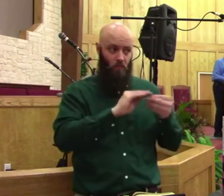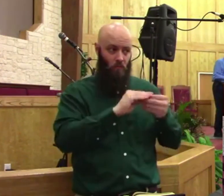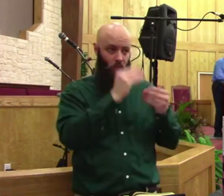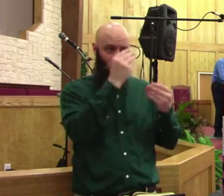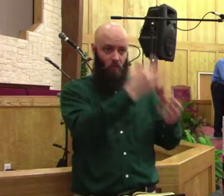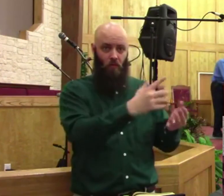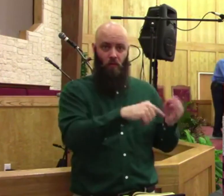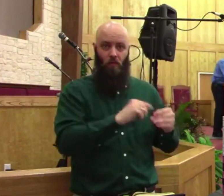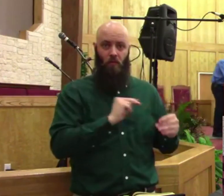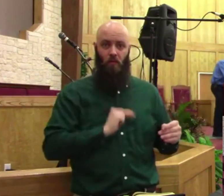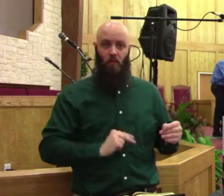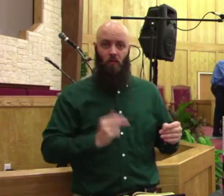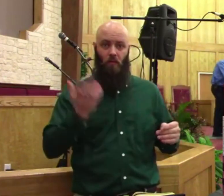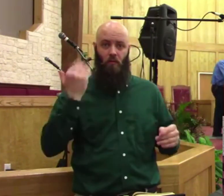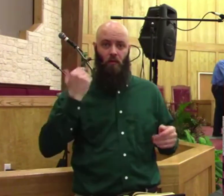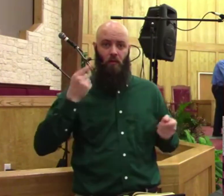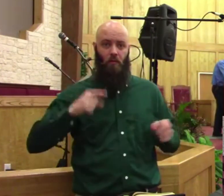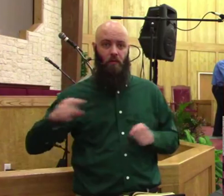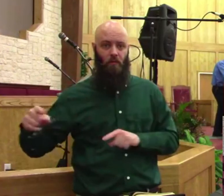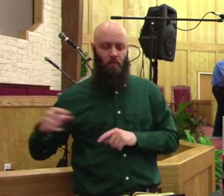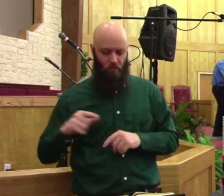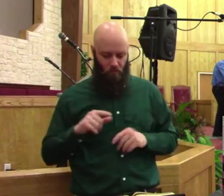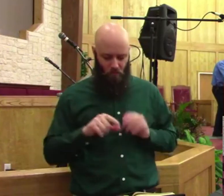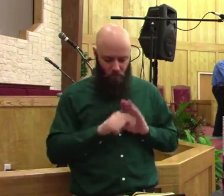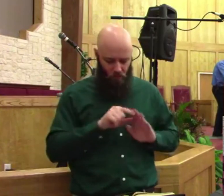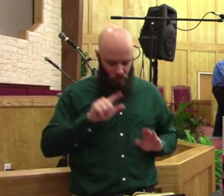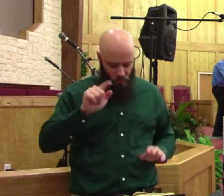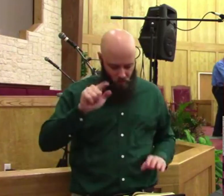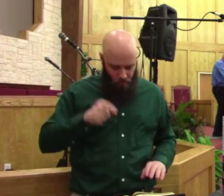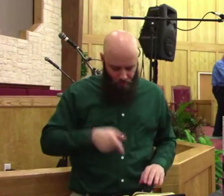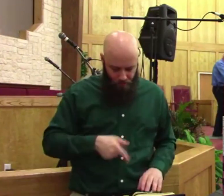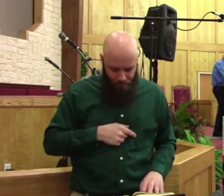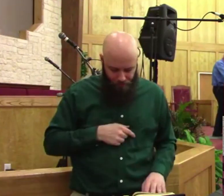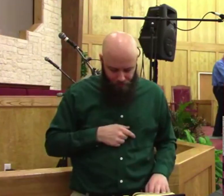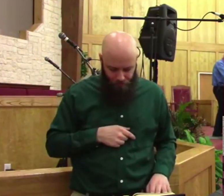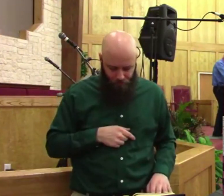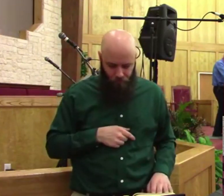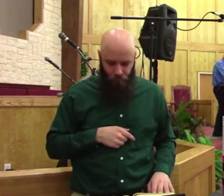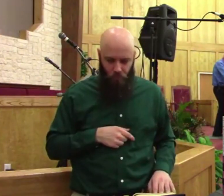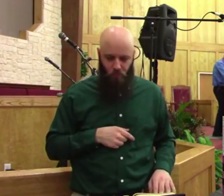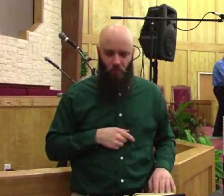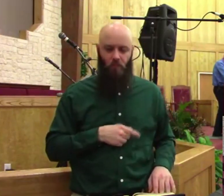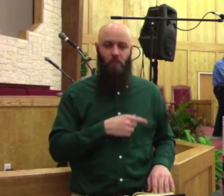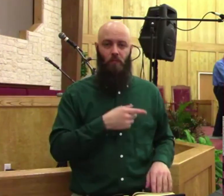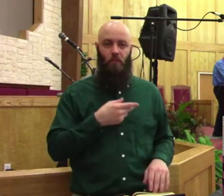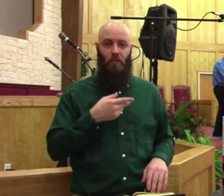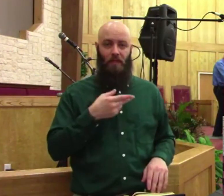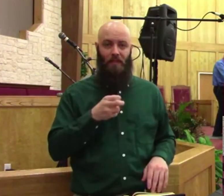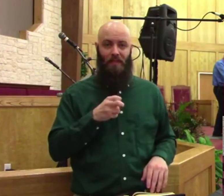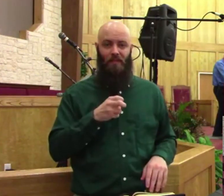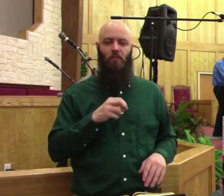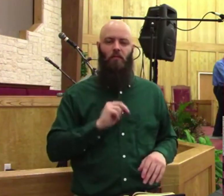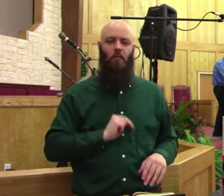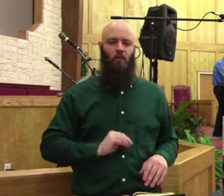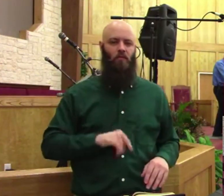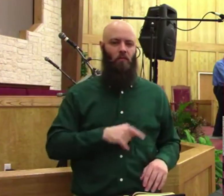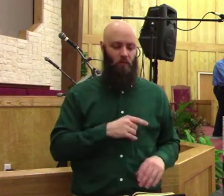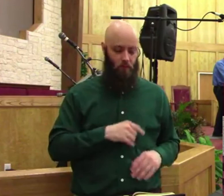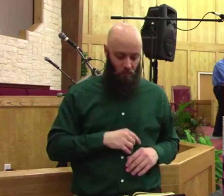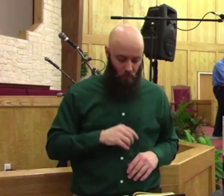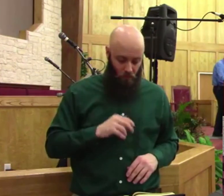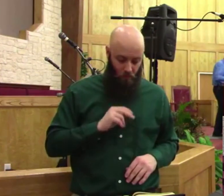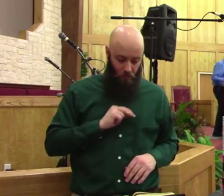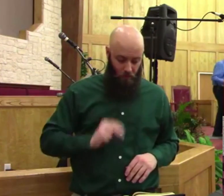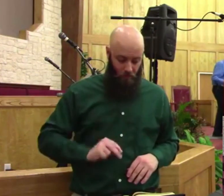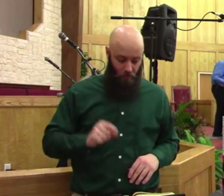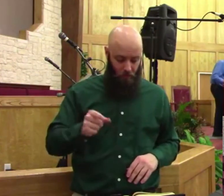about Nebuchadnezzar. Verse 21, and he is Nebuchadnezzar. He was driven from among